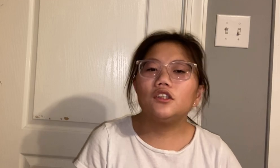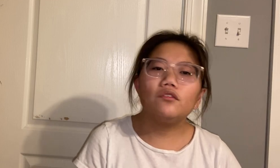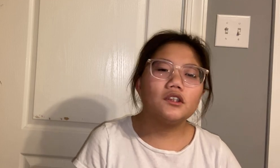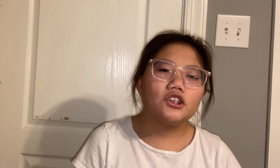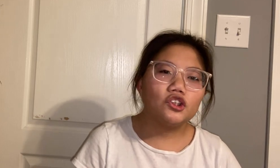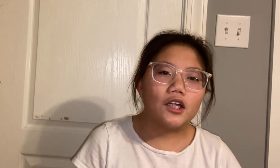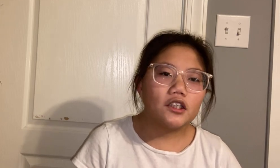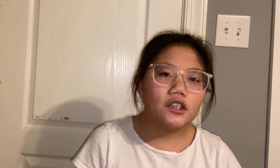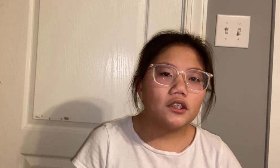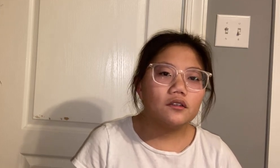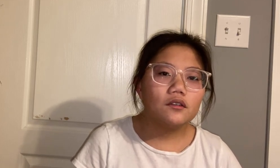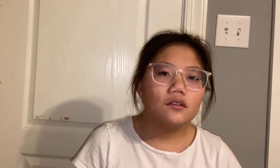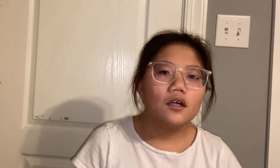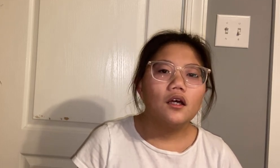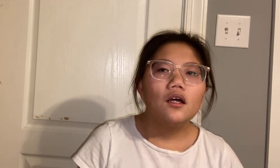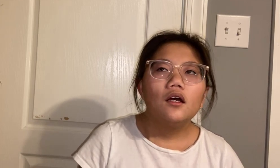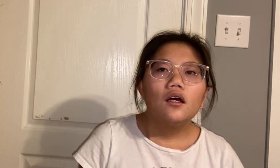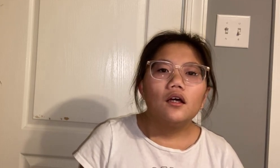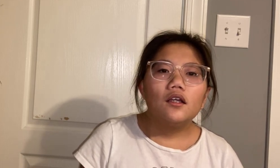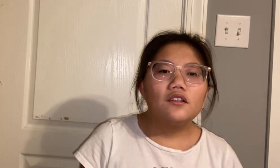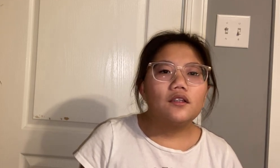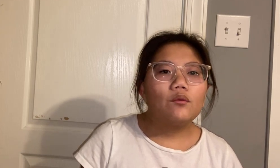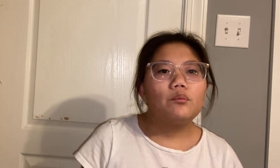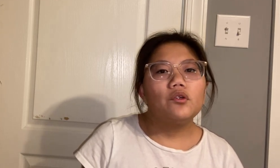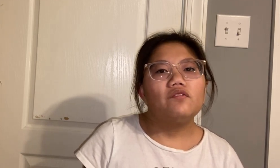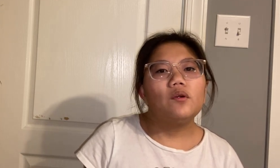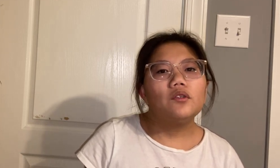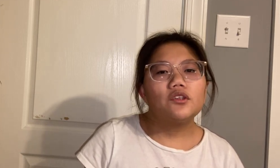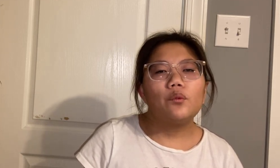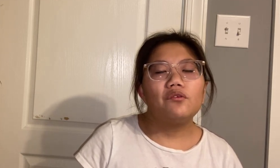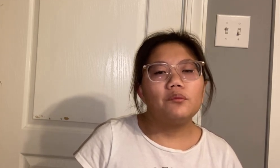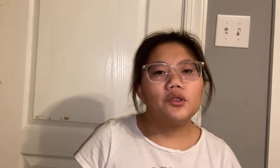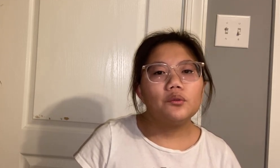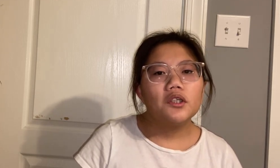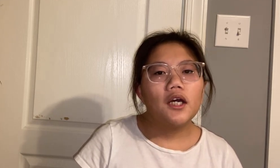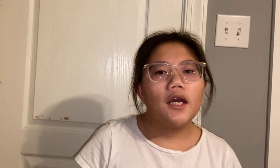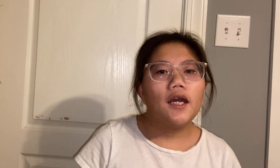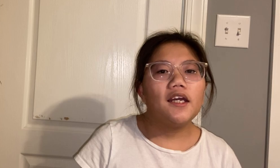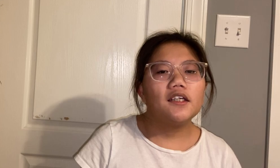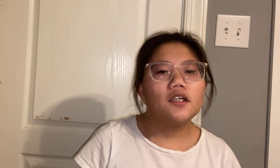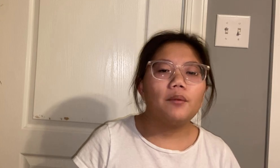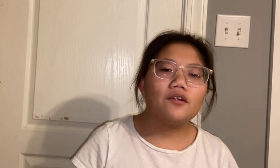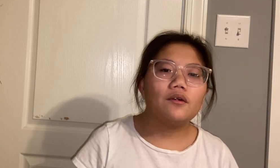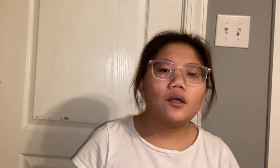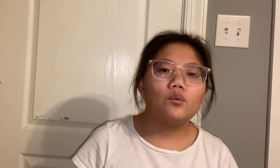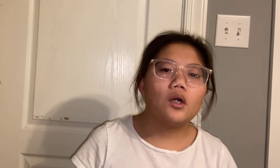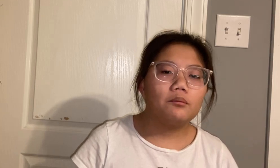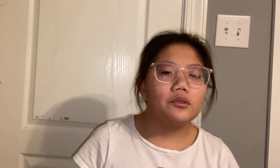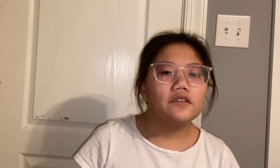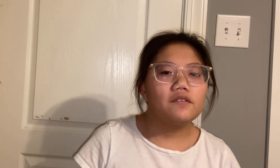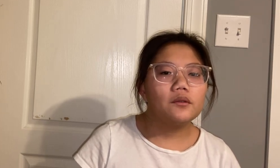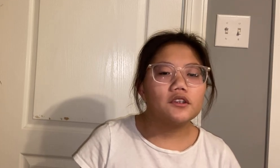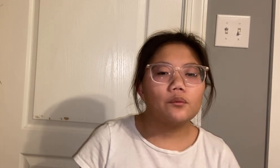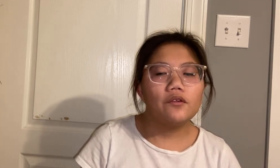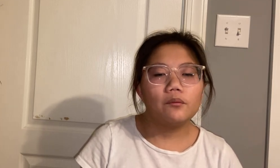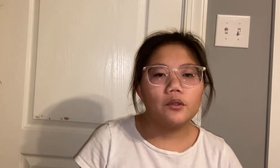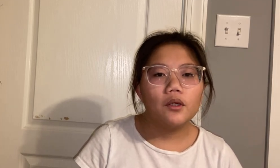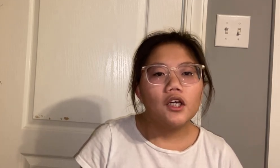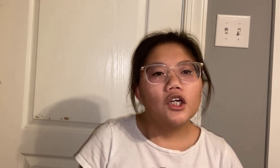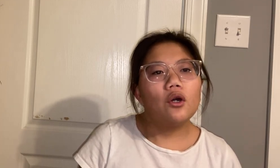not really distracting and that would point focus away from you and a background that will not point focus away from you go